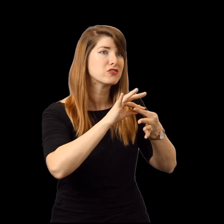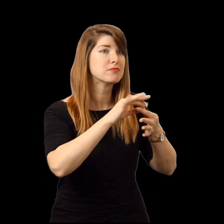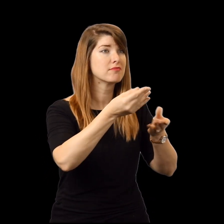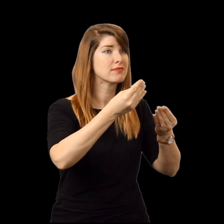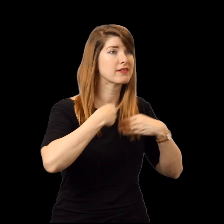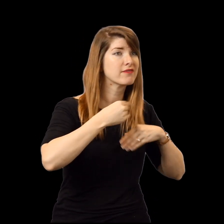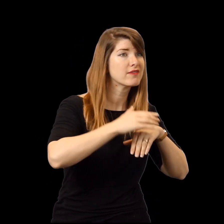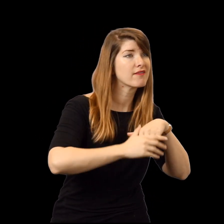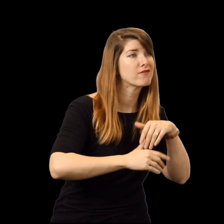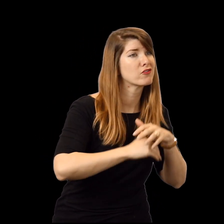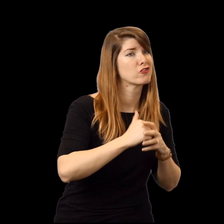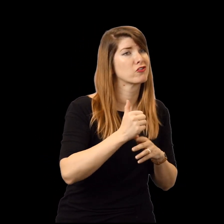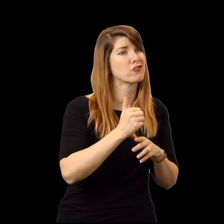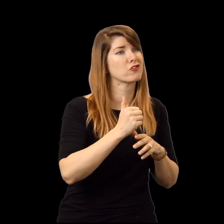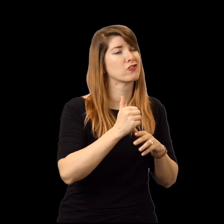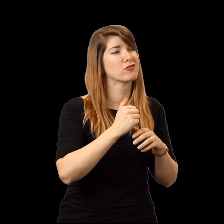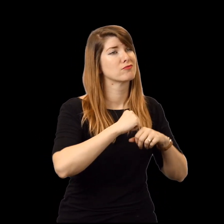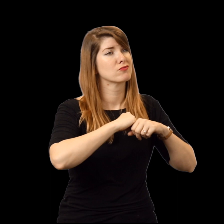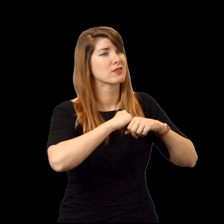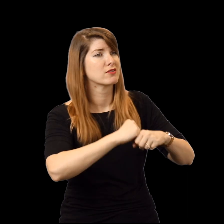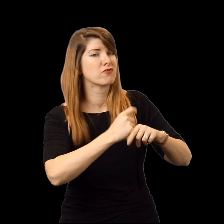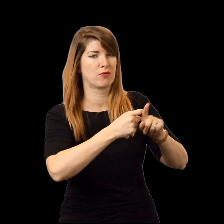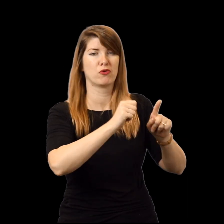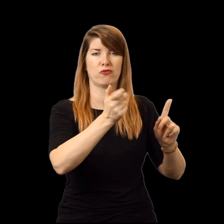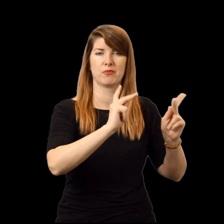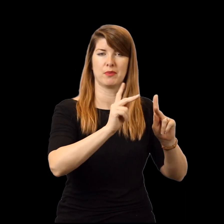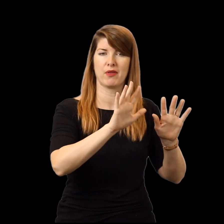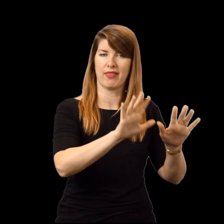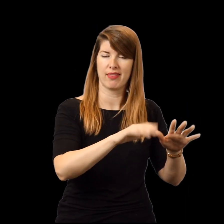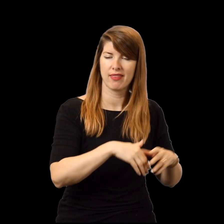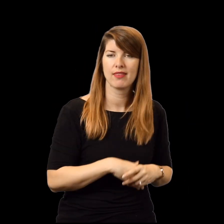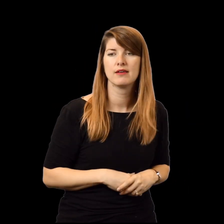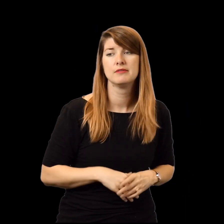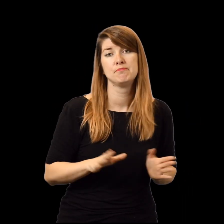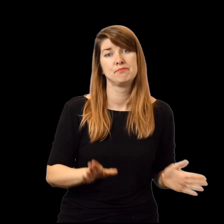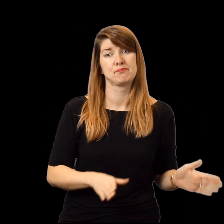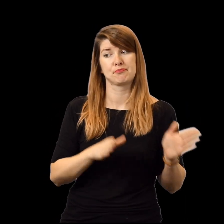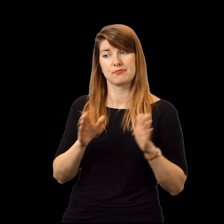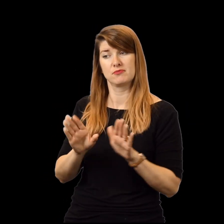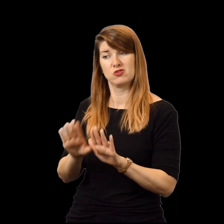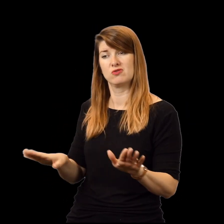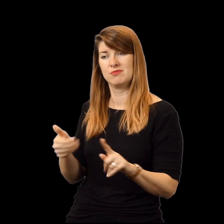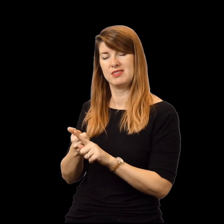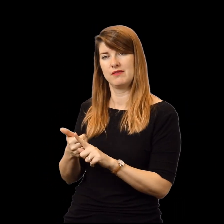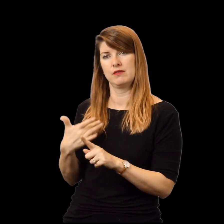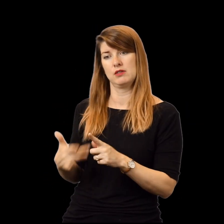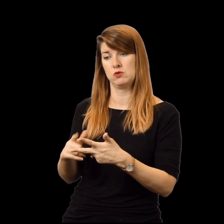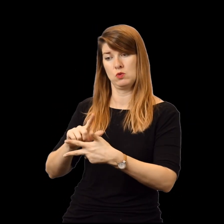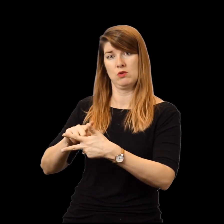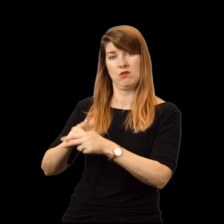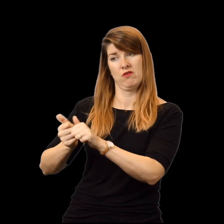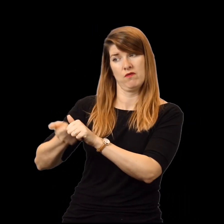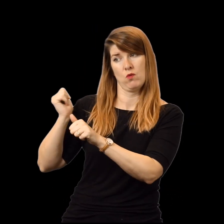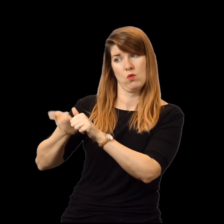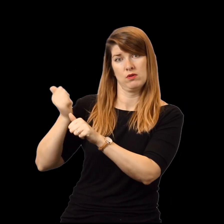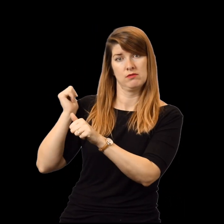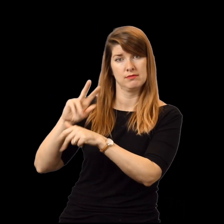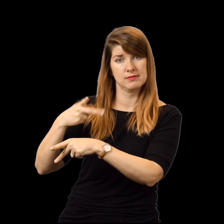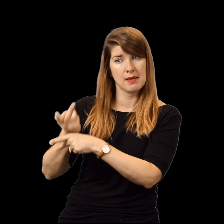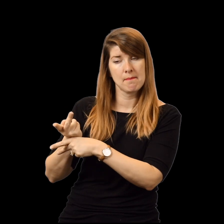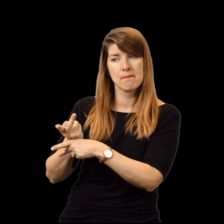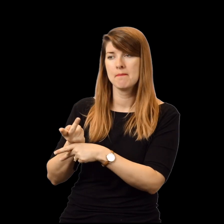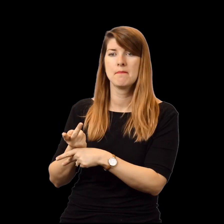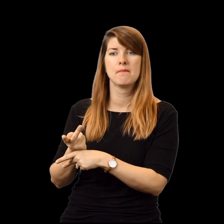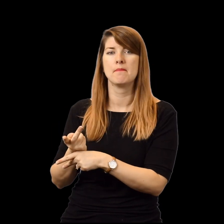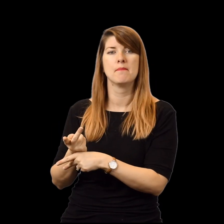relationship and receive comfort and soothing and protection from another. Children who have an avoidant attachment